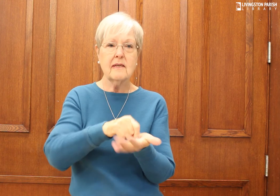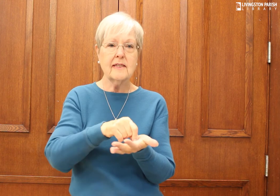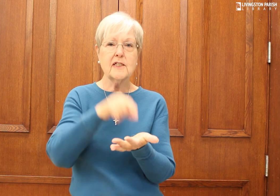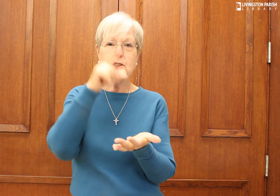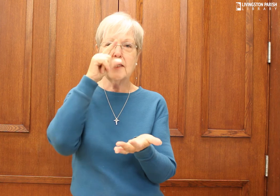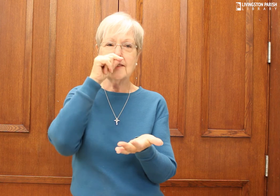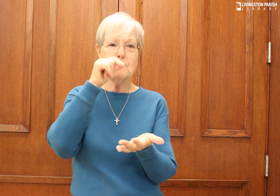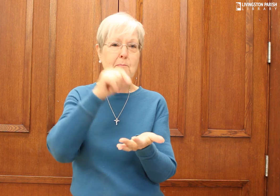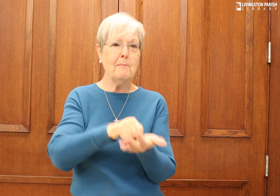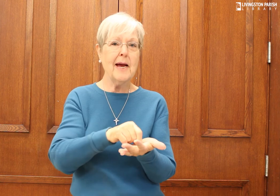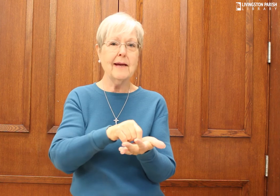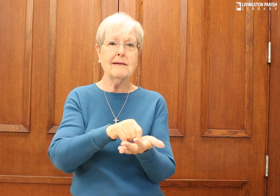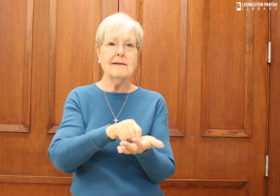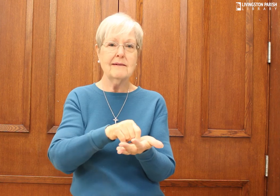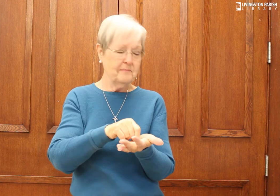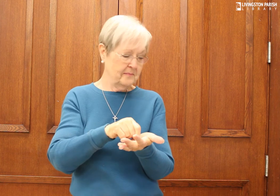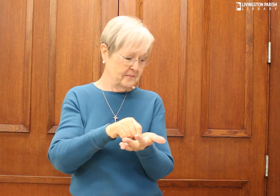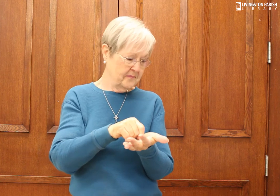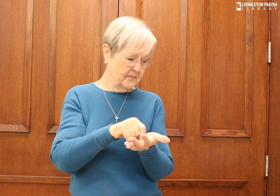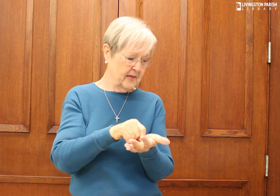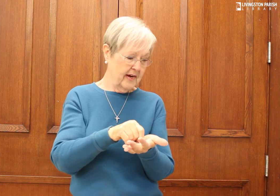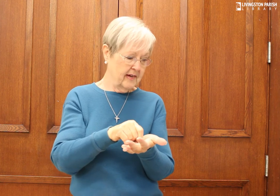like that chicken is pecking.